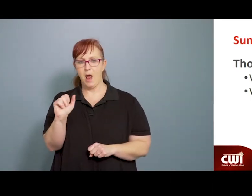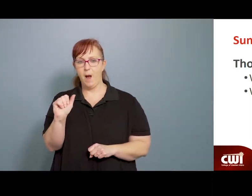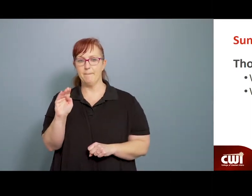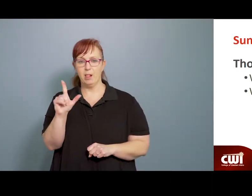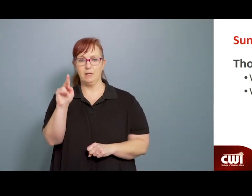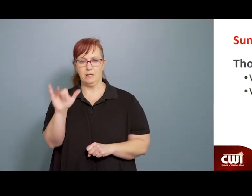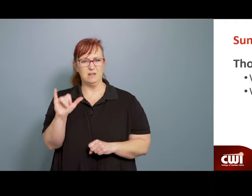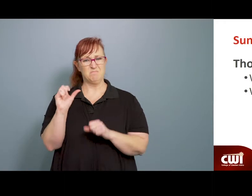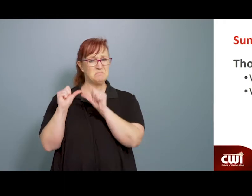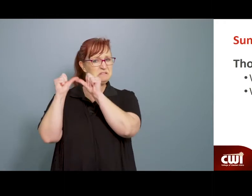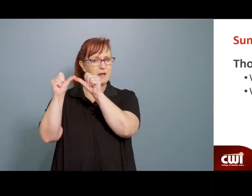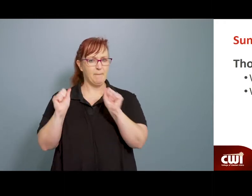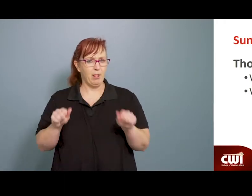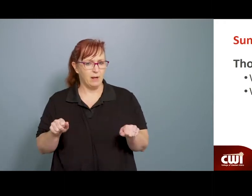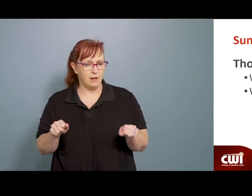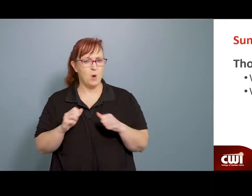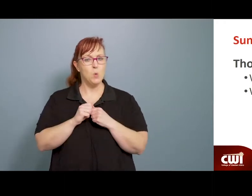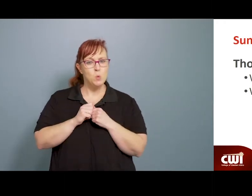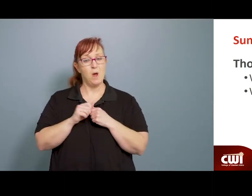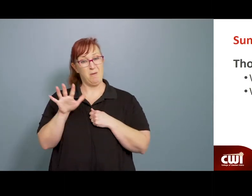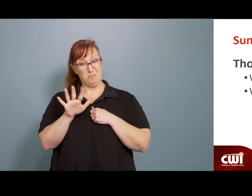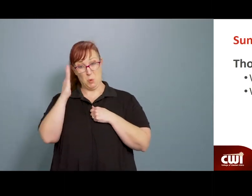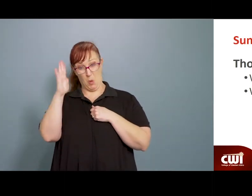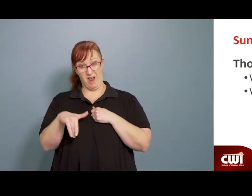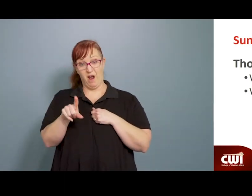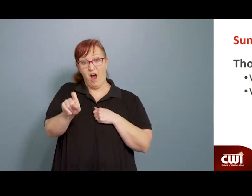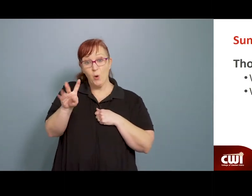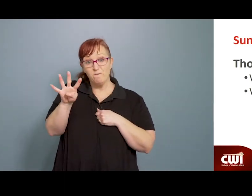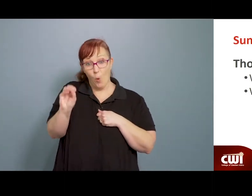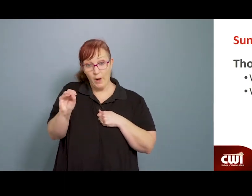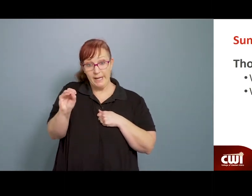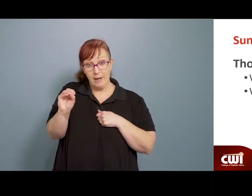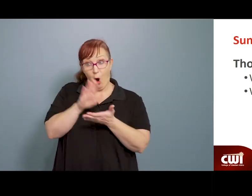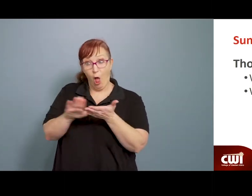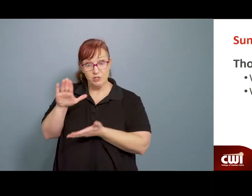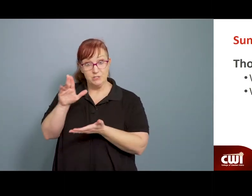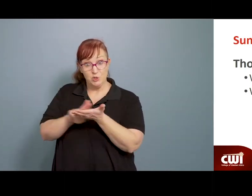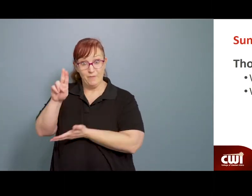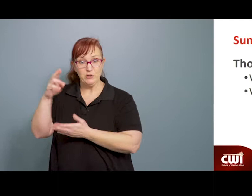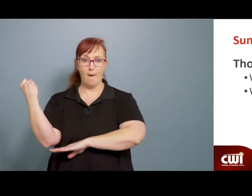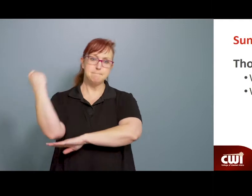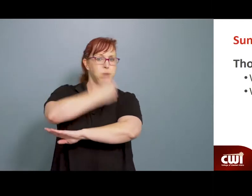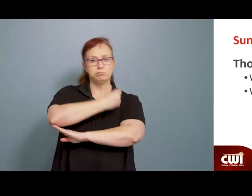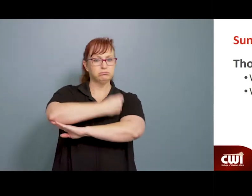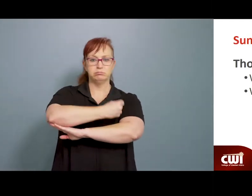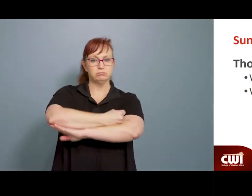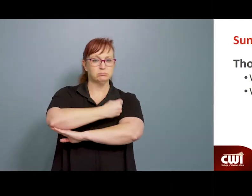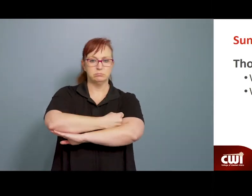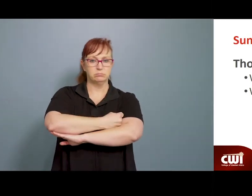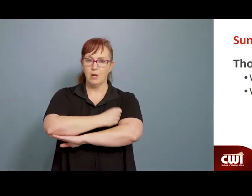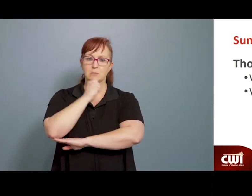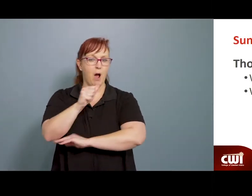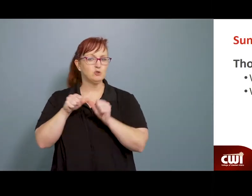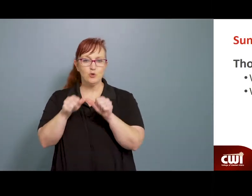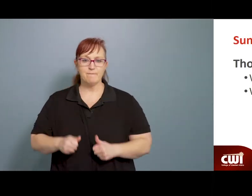predicted per the Chronicle of Higher Ed that 140 institutions will not survive the impacts of the pandemic,